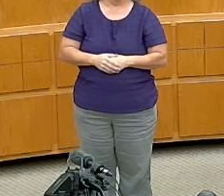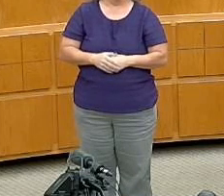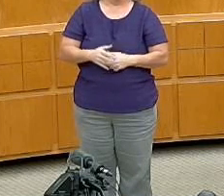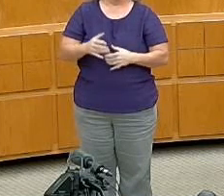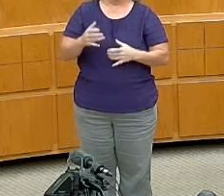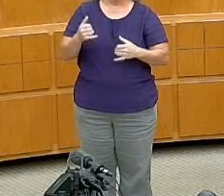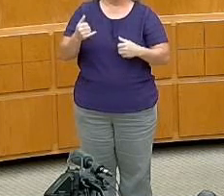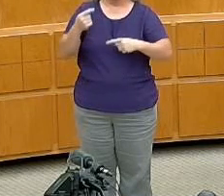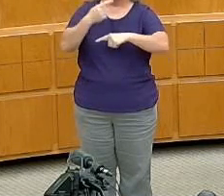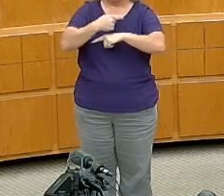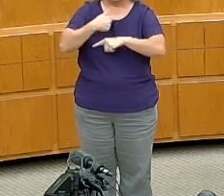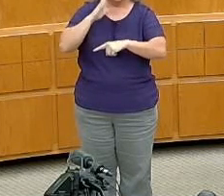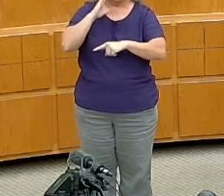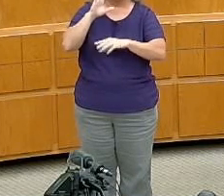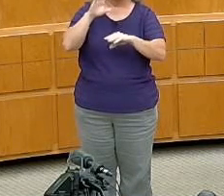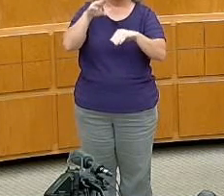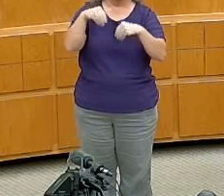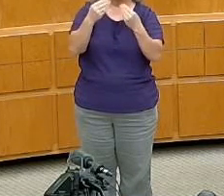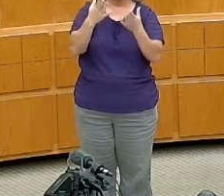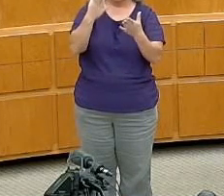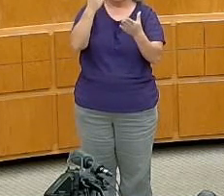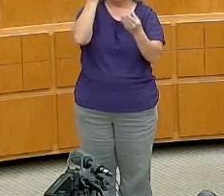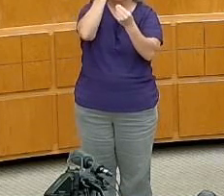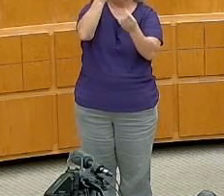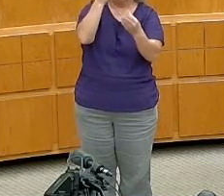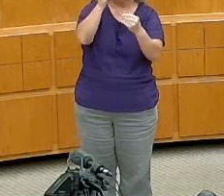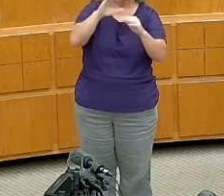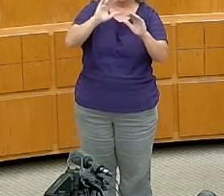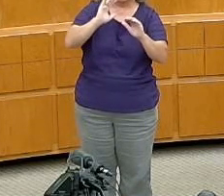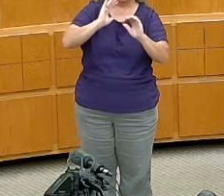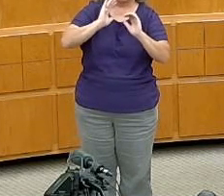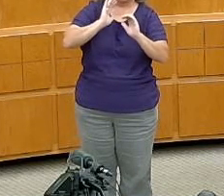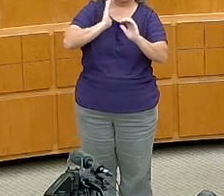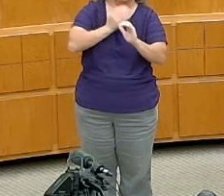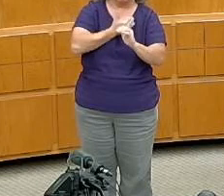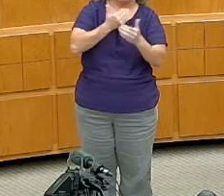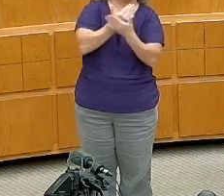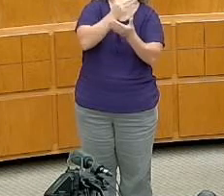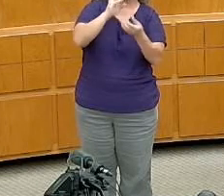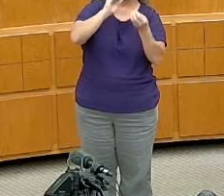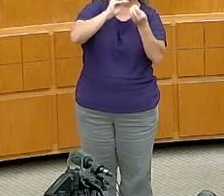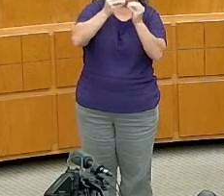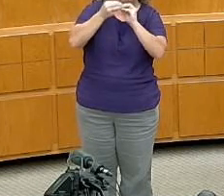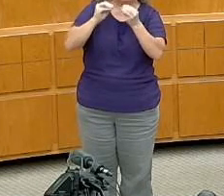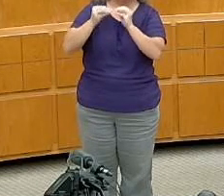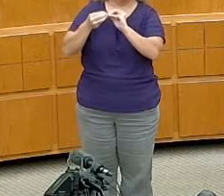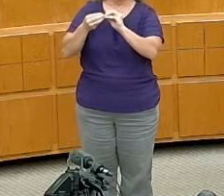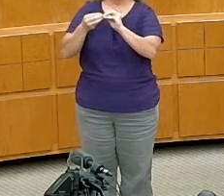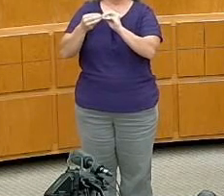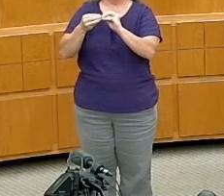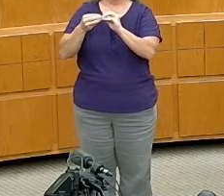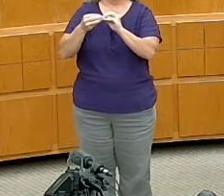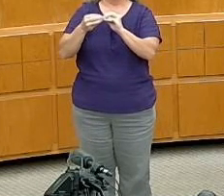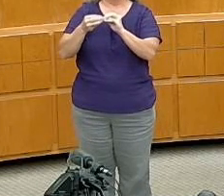an update on our COVID-19 statistics, talking to you about the number of new COVID